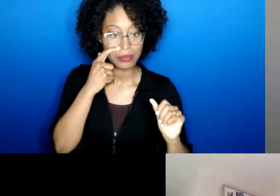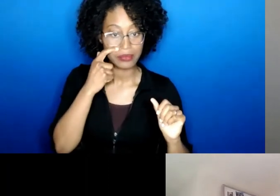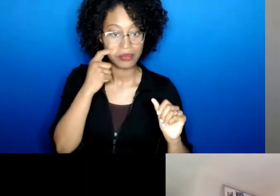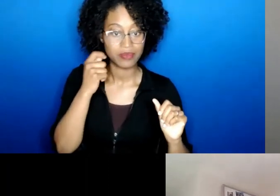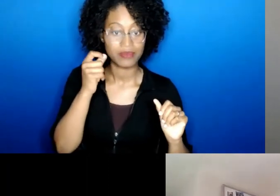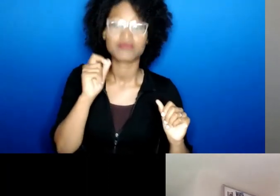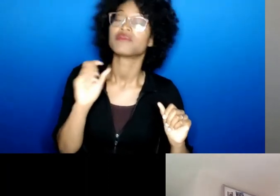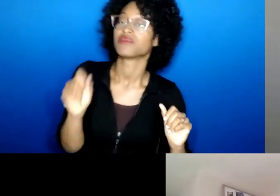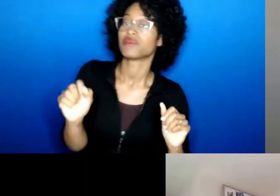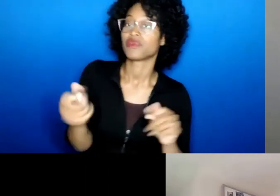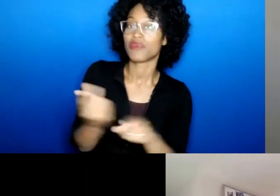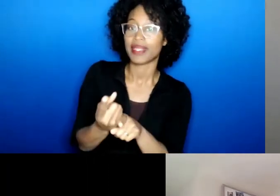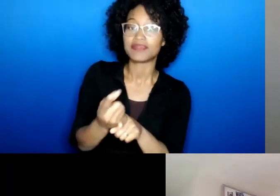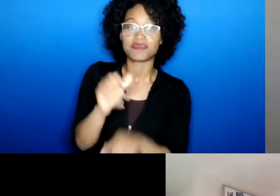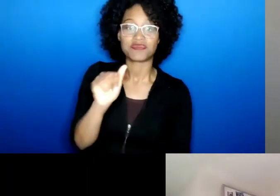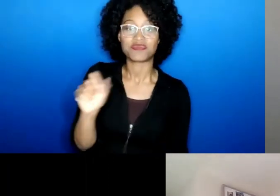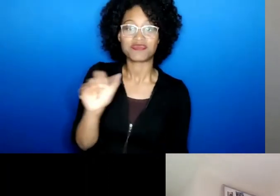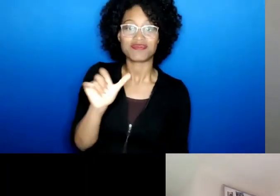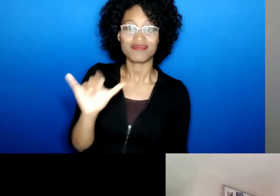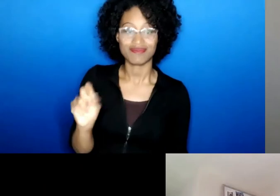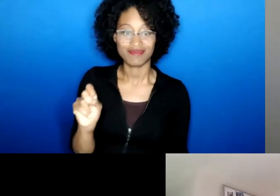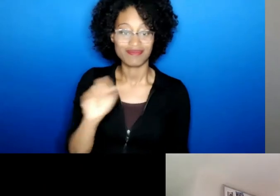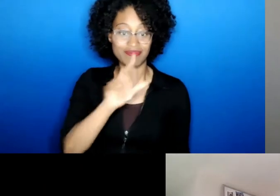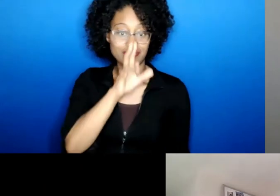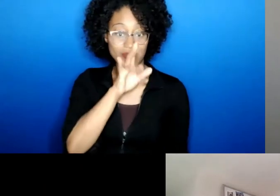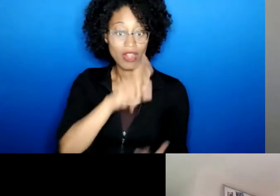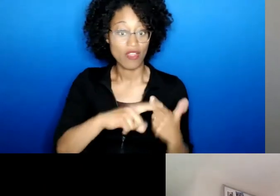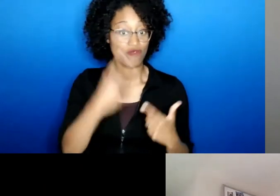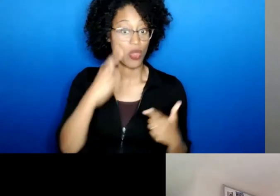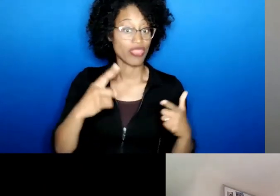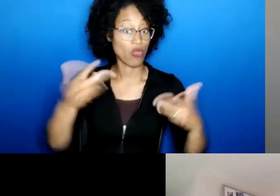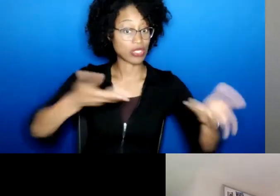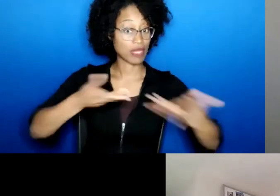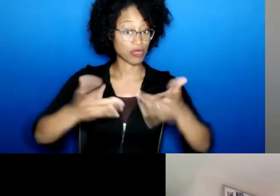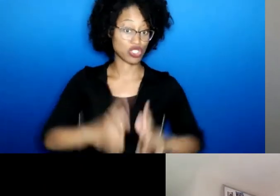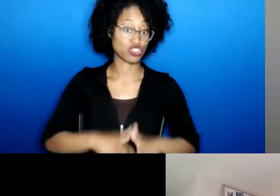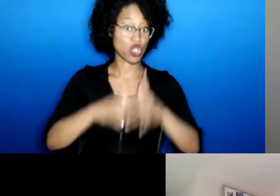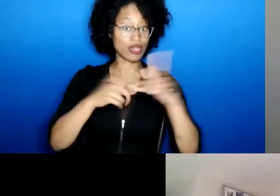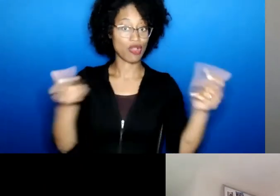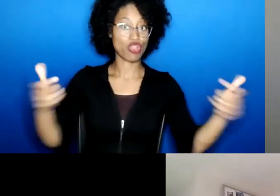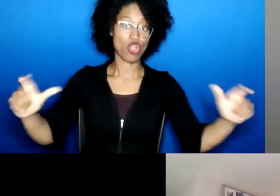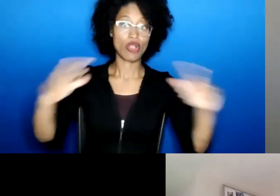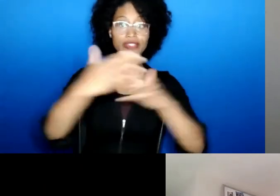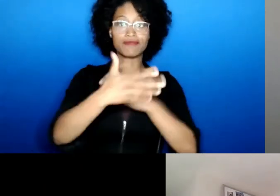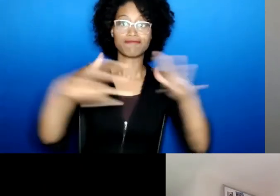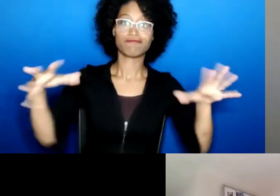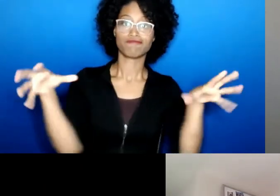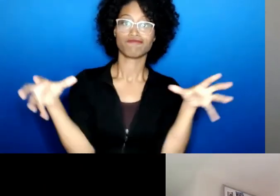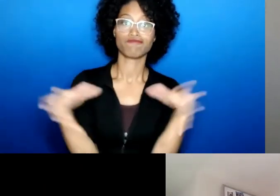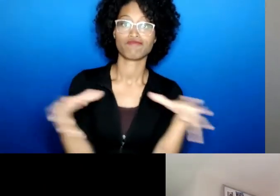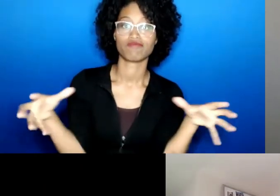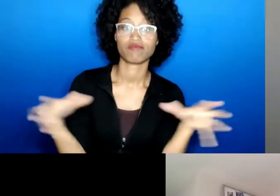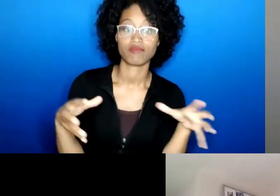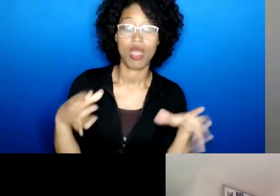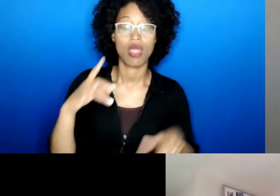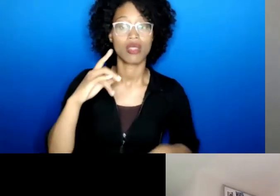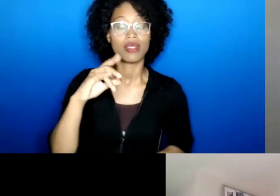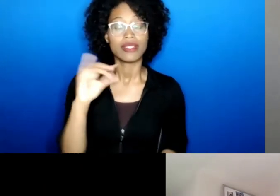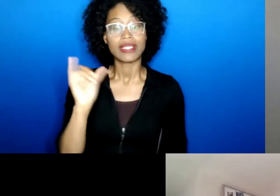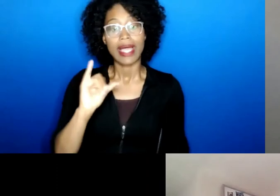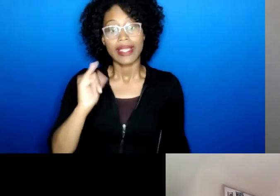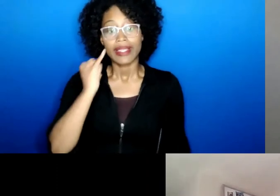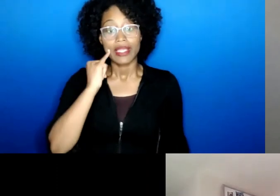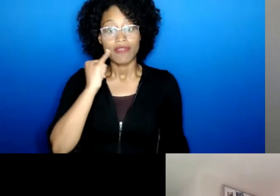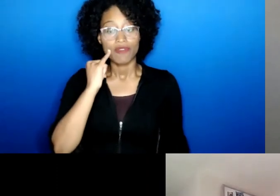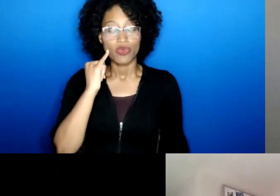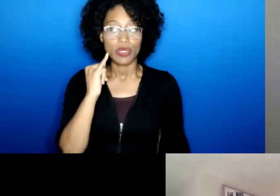Right. So for the receptions, you would start out in maybe a larger gathering. So maybe if you would liken that to